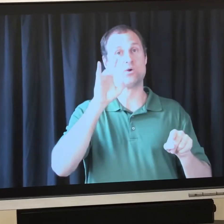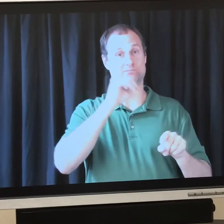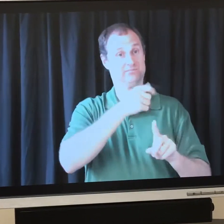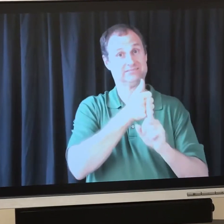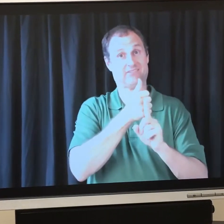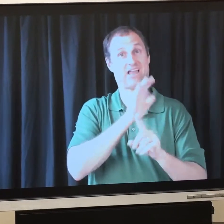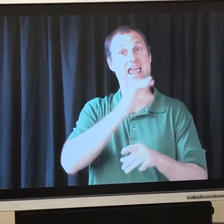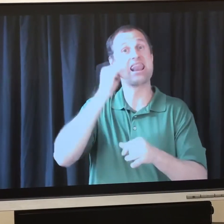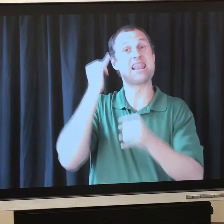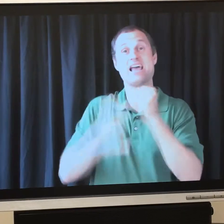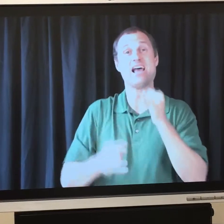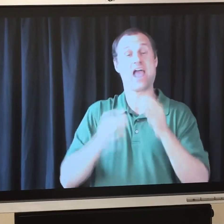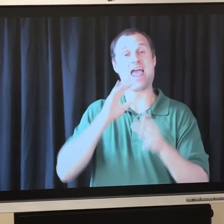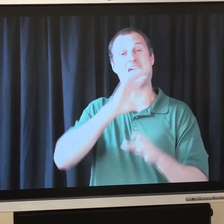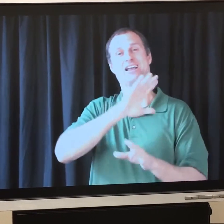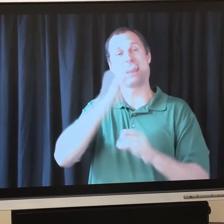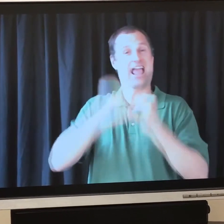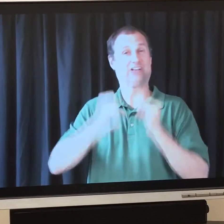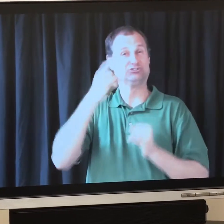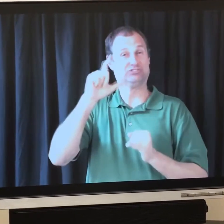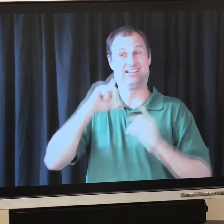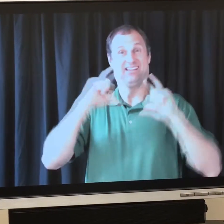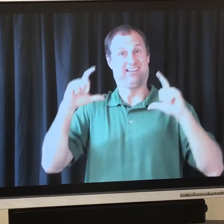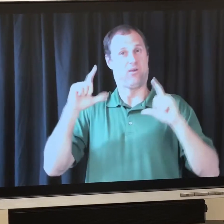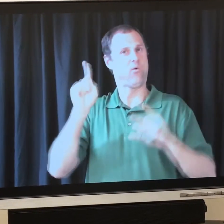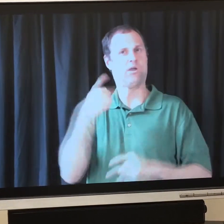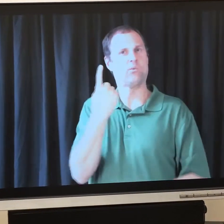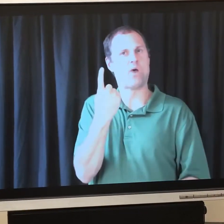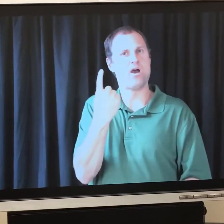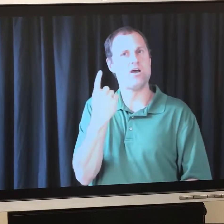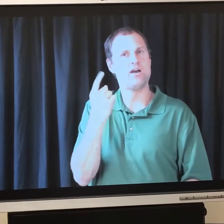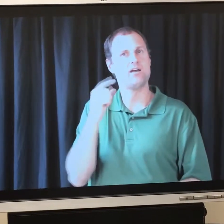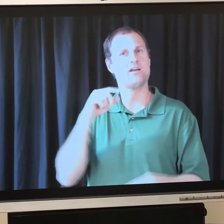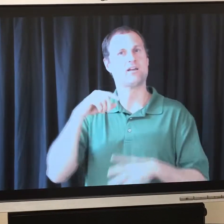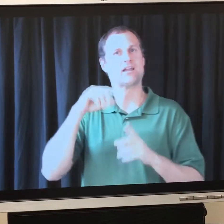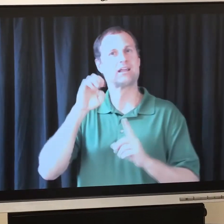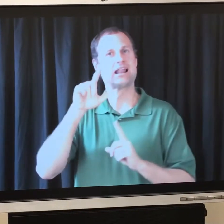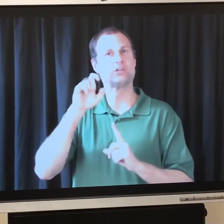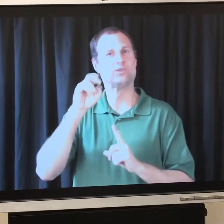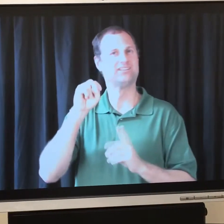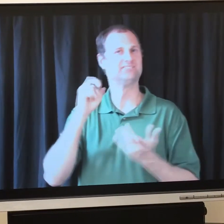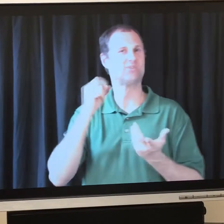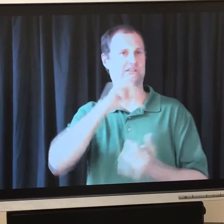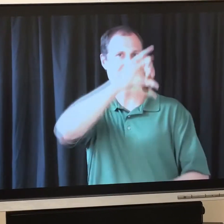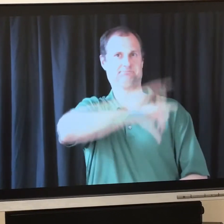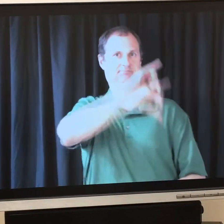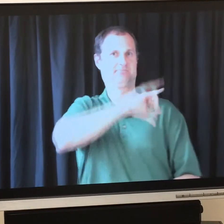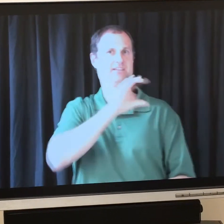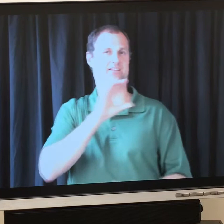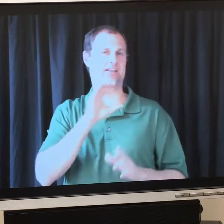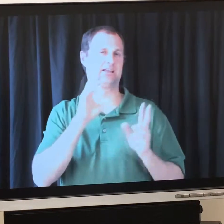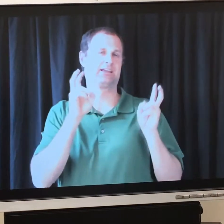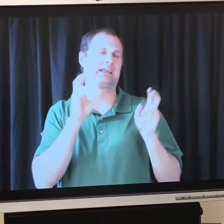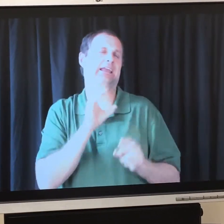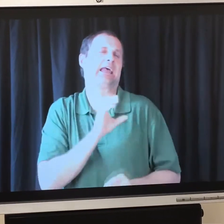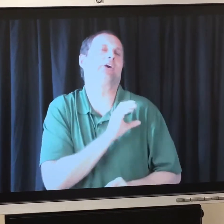into some water and checking out the explosion that happens. That happens with all of the elements in that first column. It's